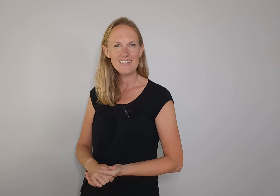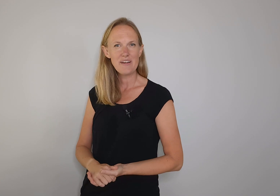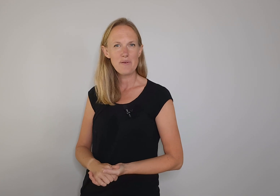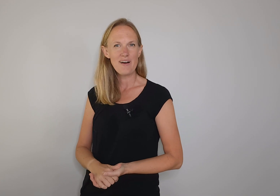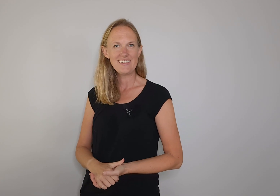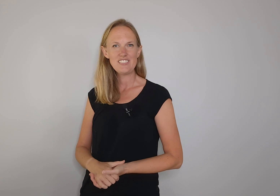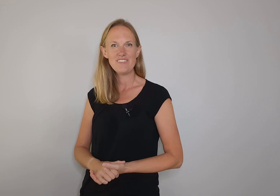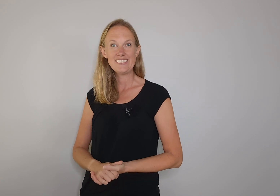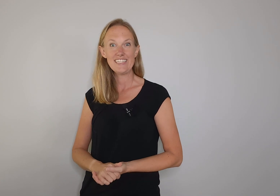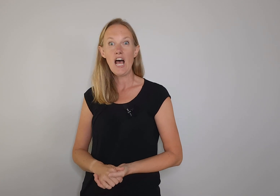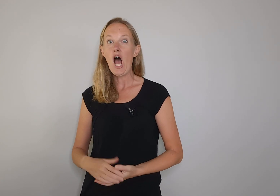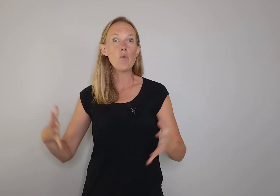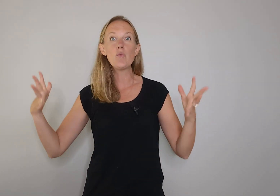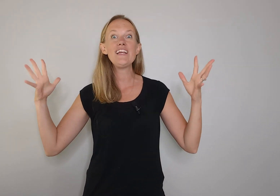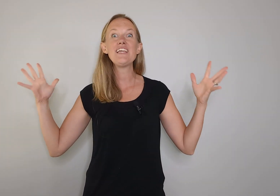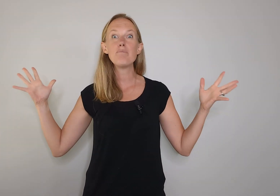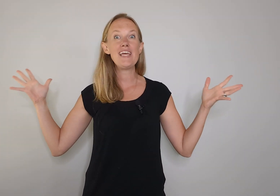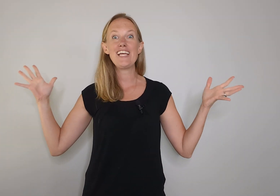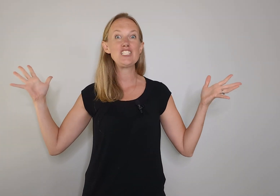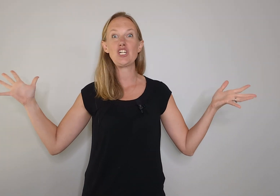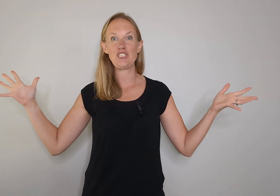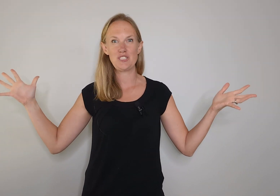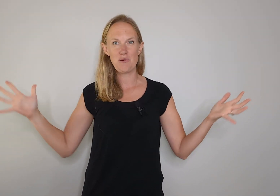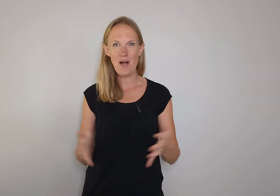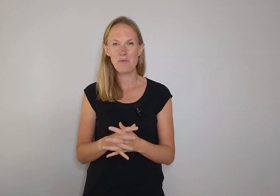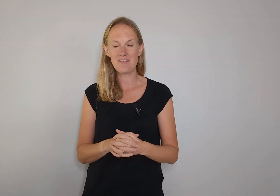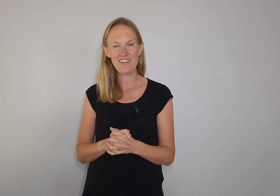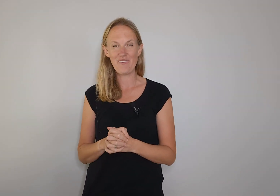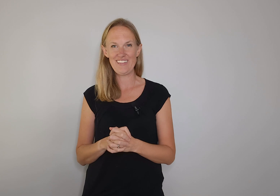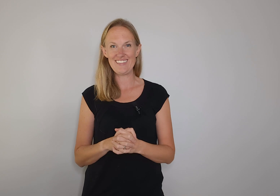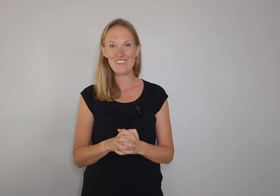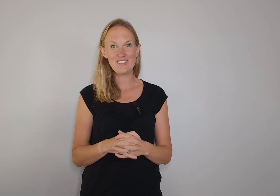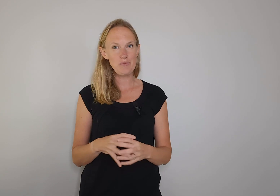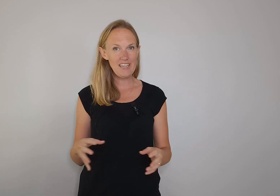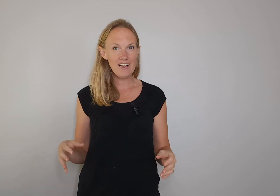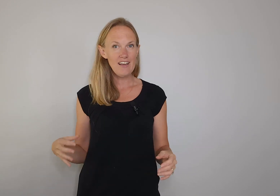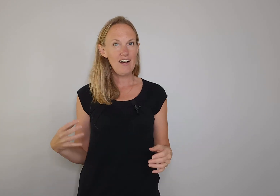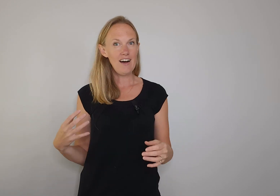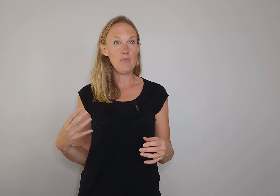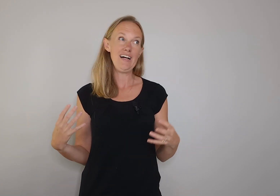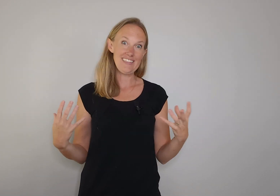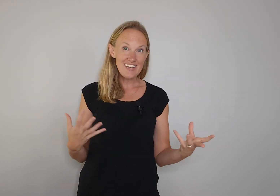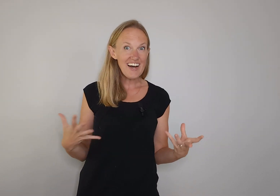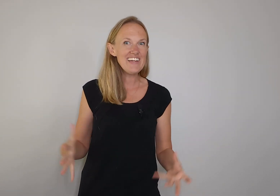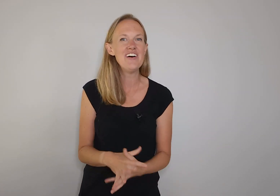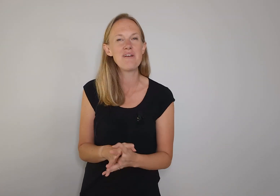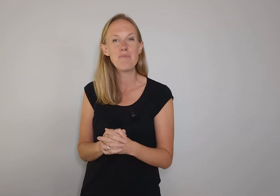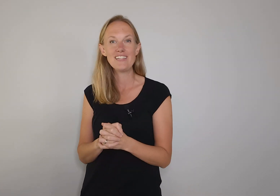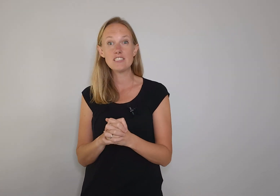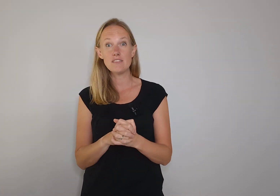that we wanted to visit a really big church while we were in Orlando. So at the time, we went to